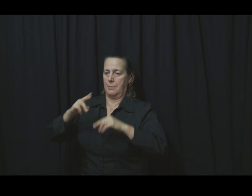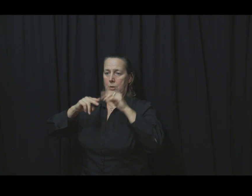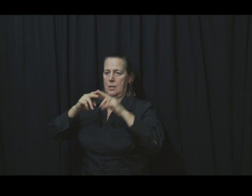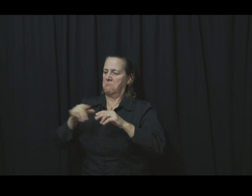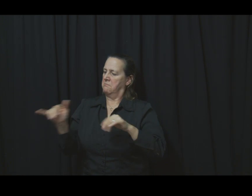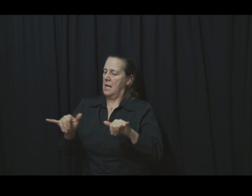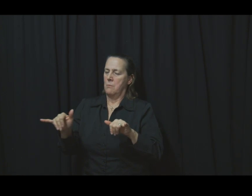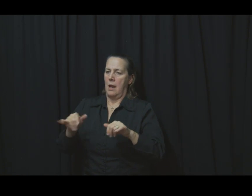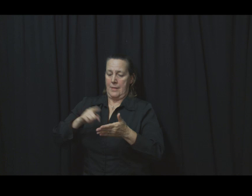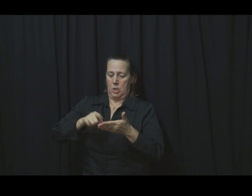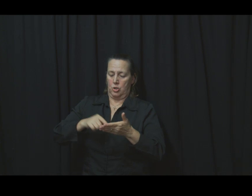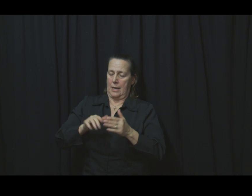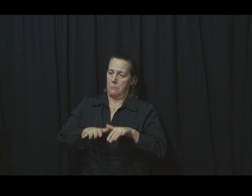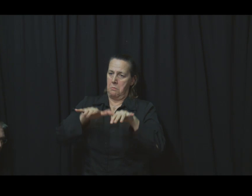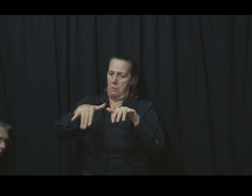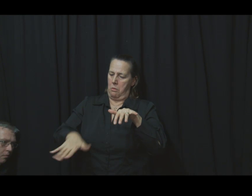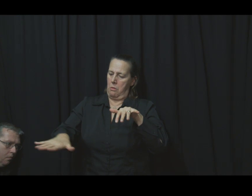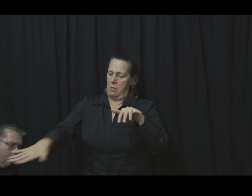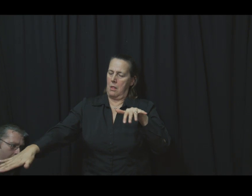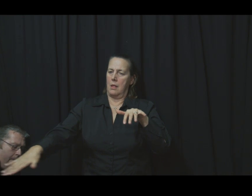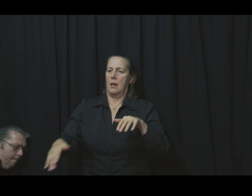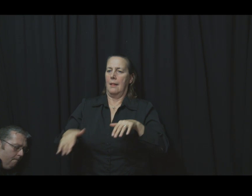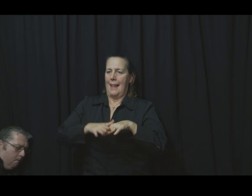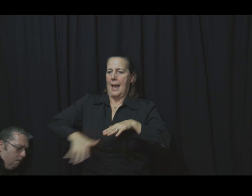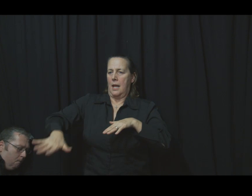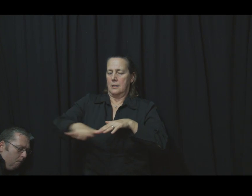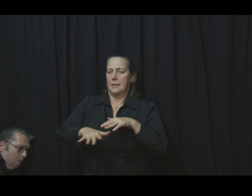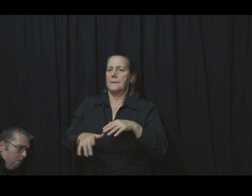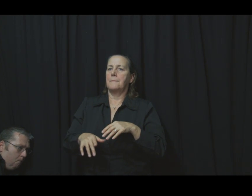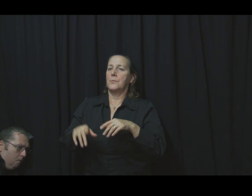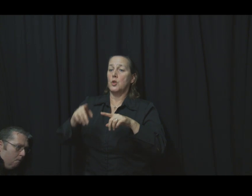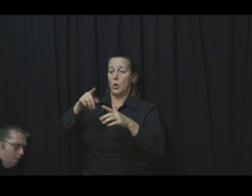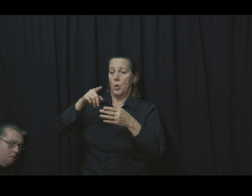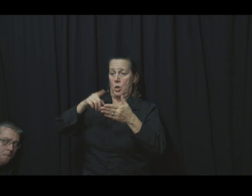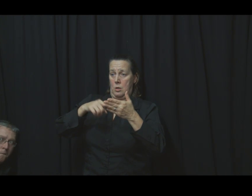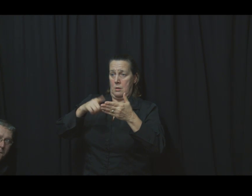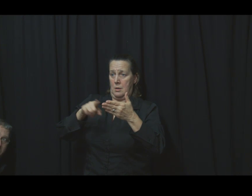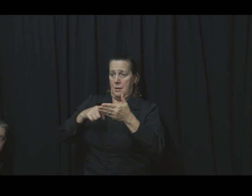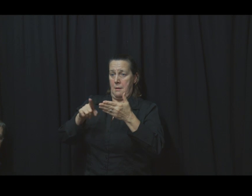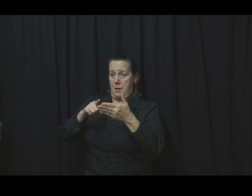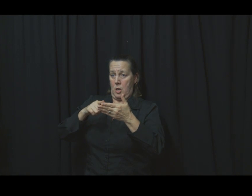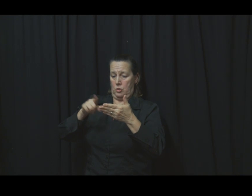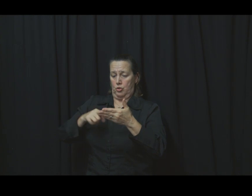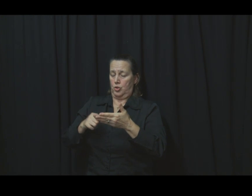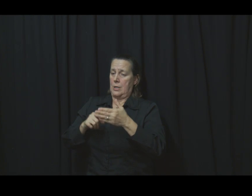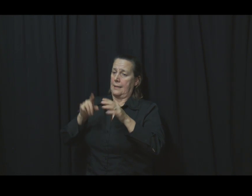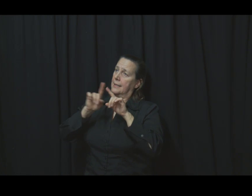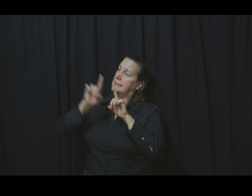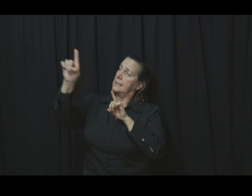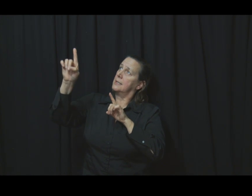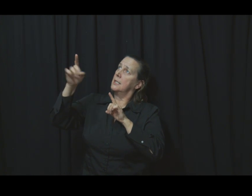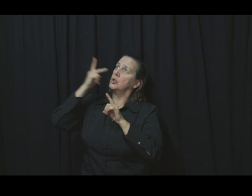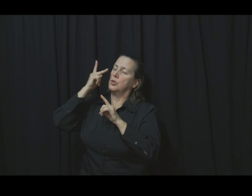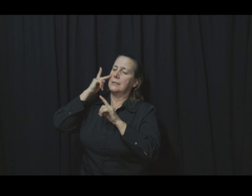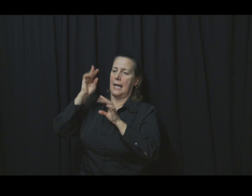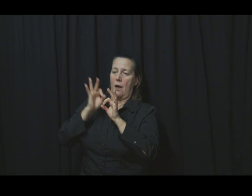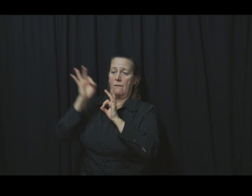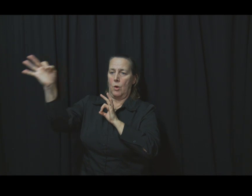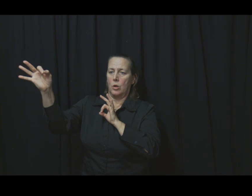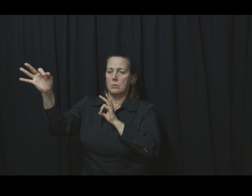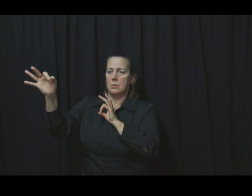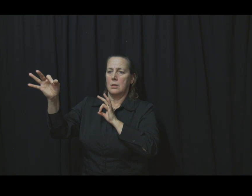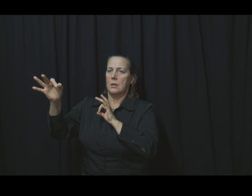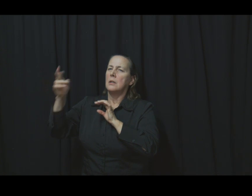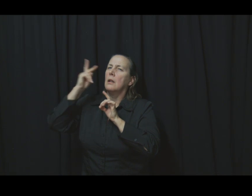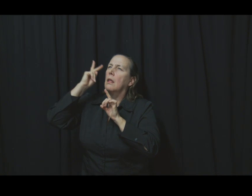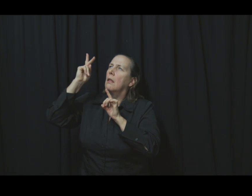land that we're standing on. And so by measuring the distance to a star, you can figure out how far away it is, that star, and then the stars beyond it and